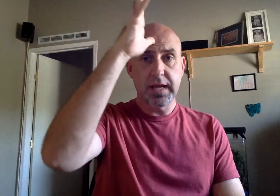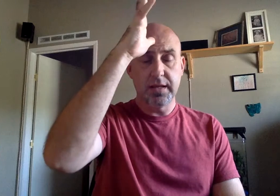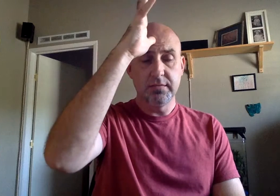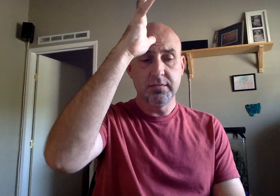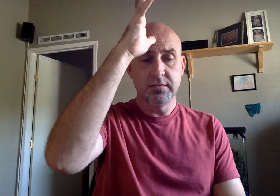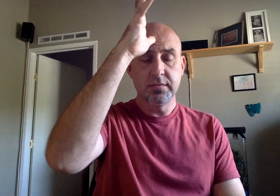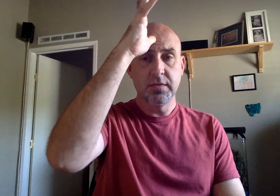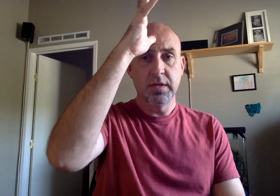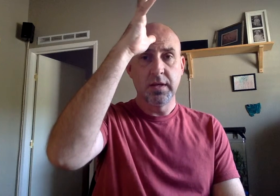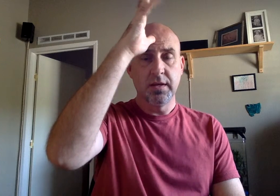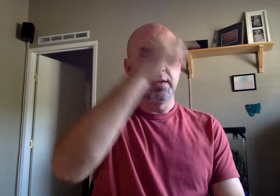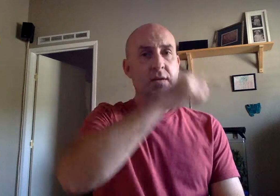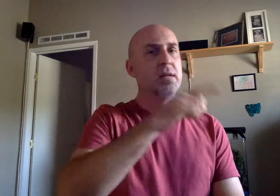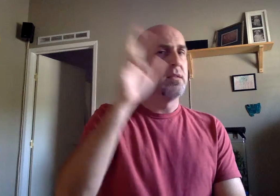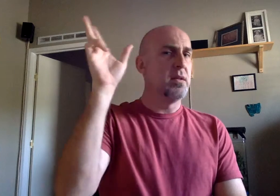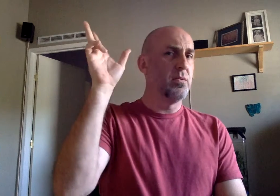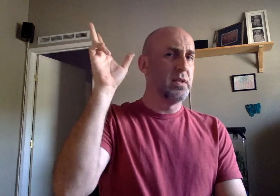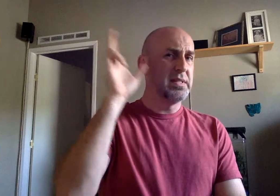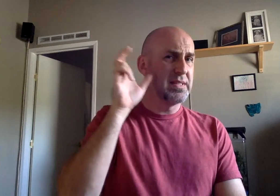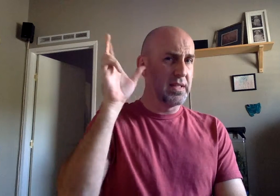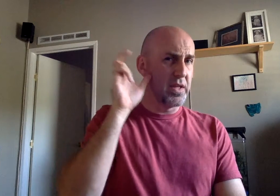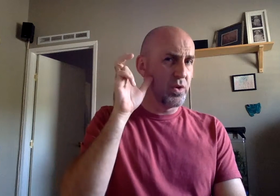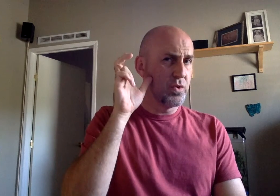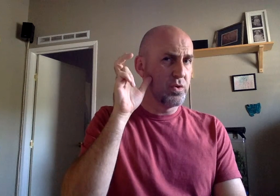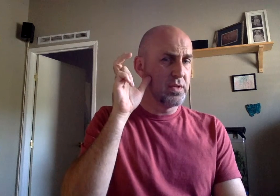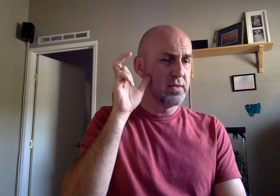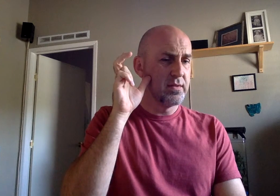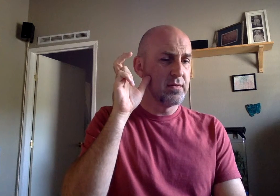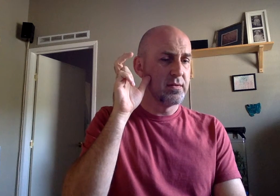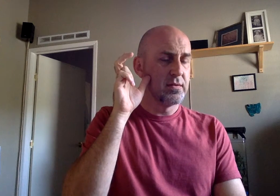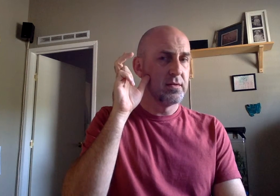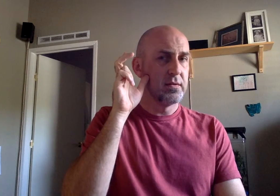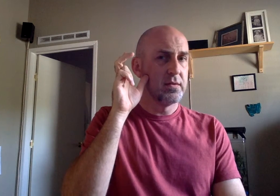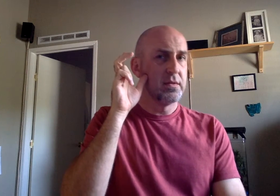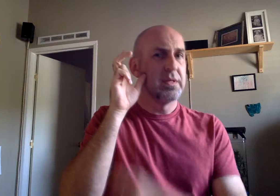dad. They were listening. They heard